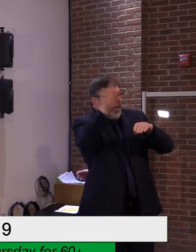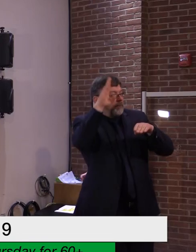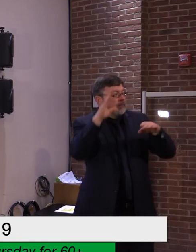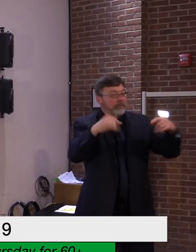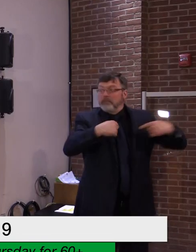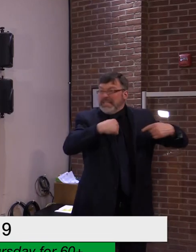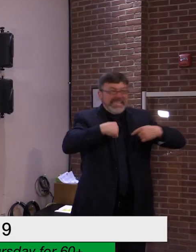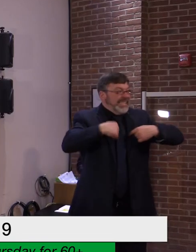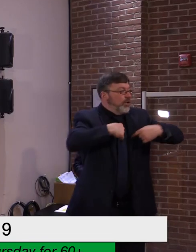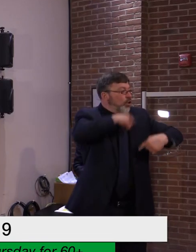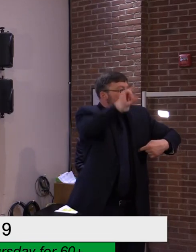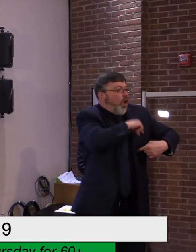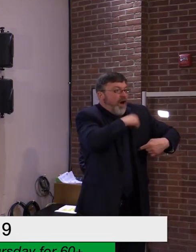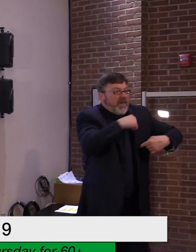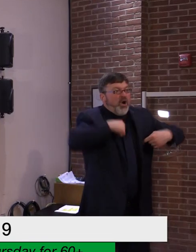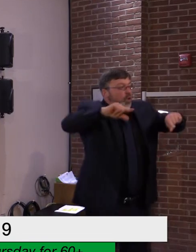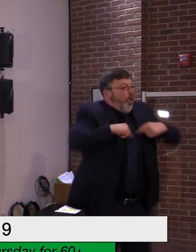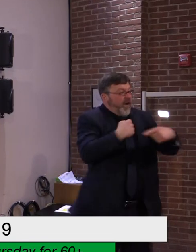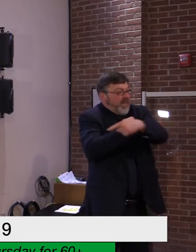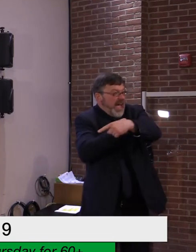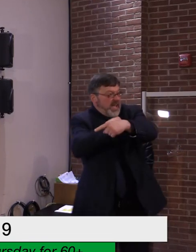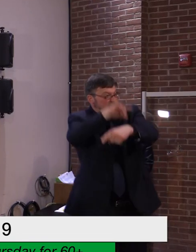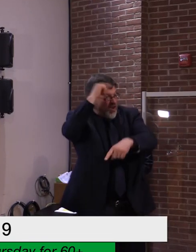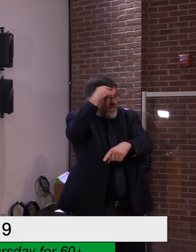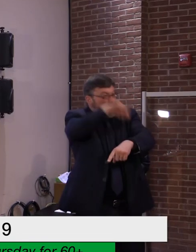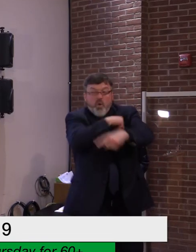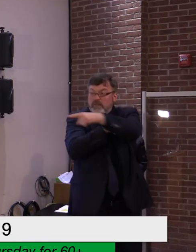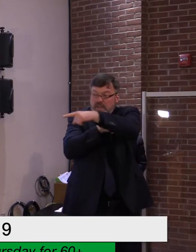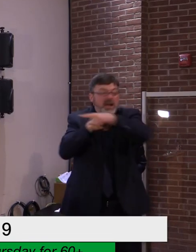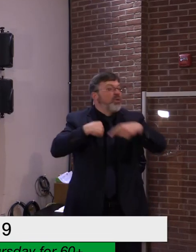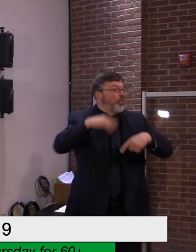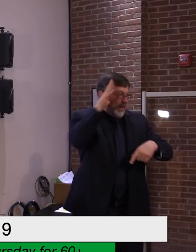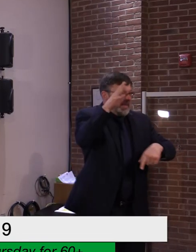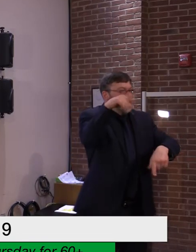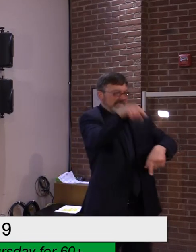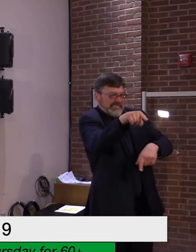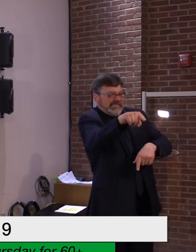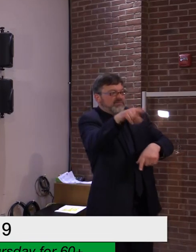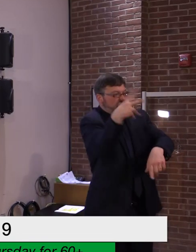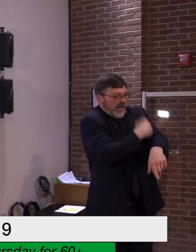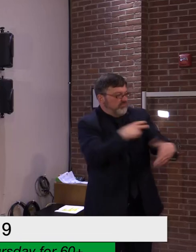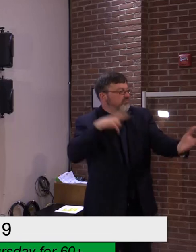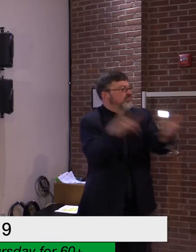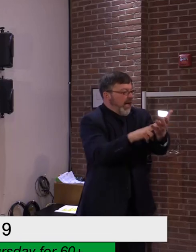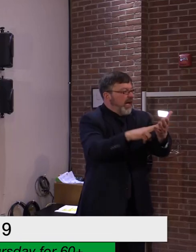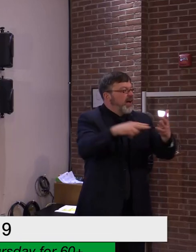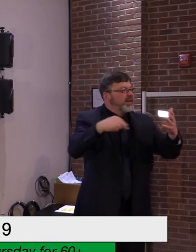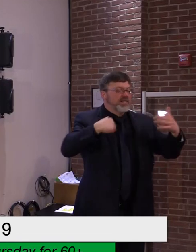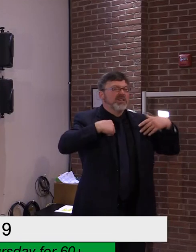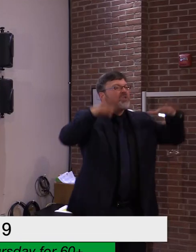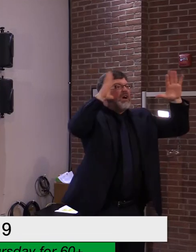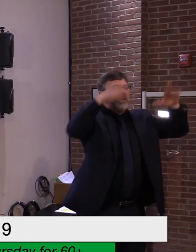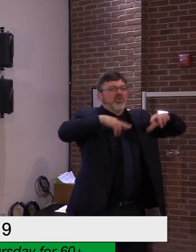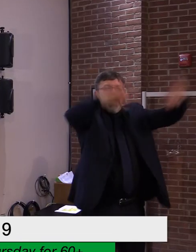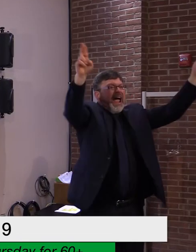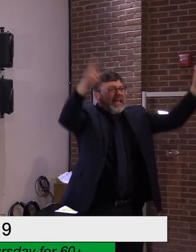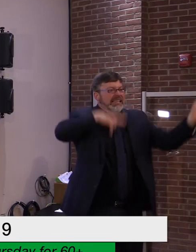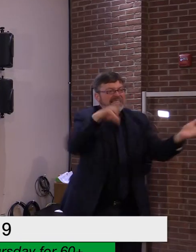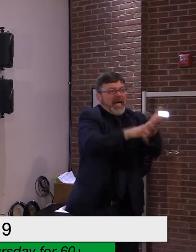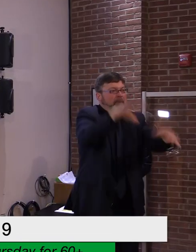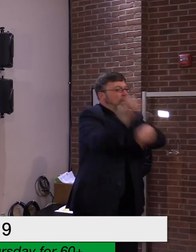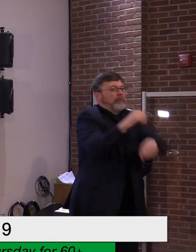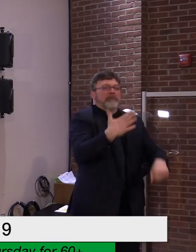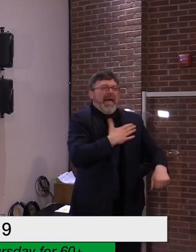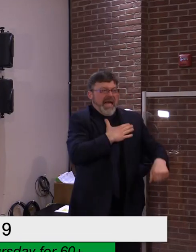they're eligible. So I'll be doing so myself when able to do so on Thursday. As I said last